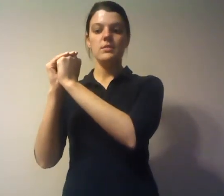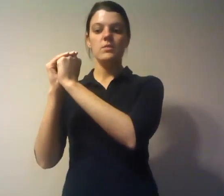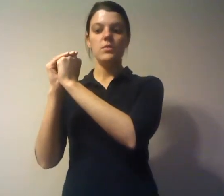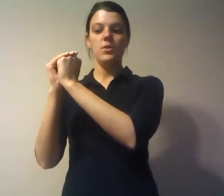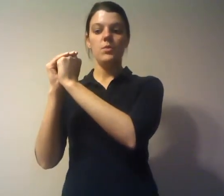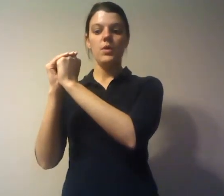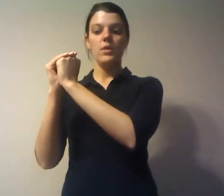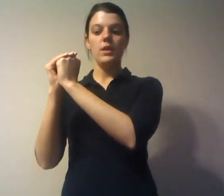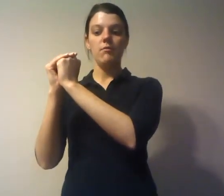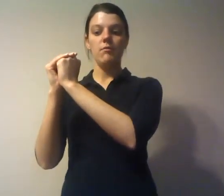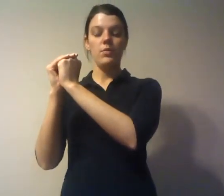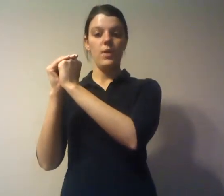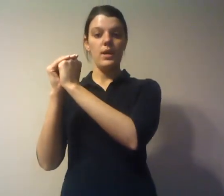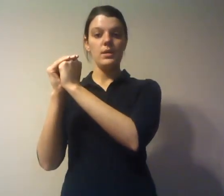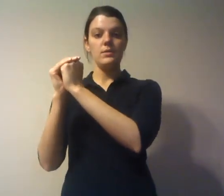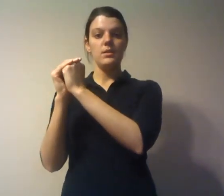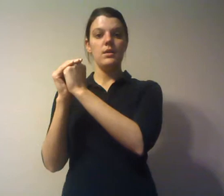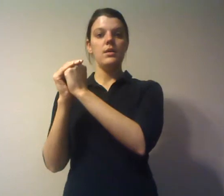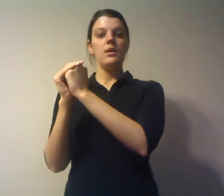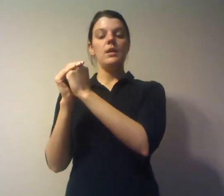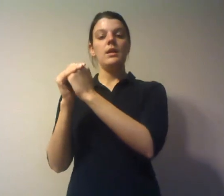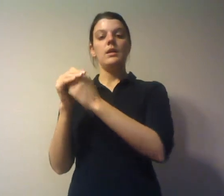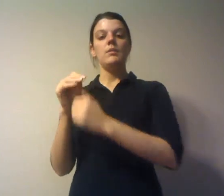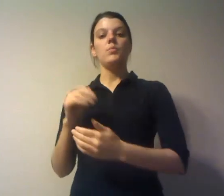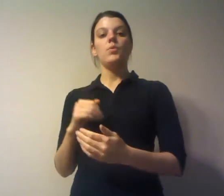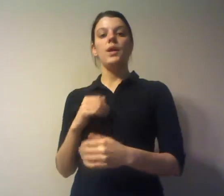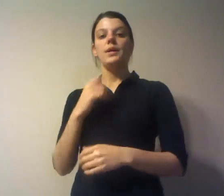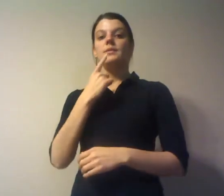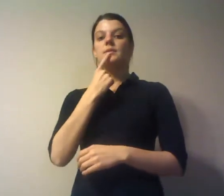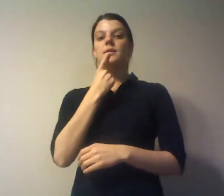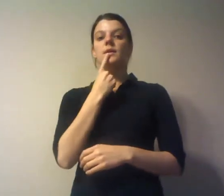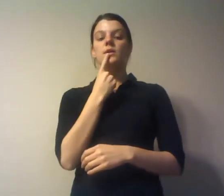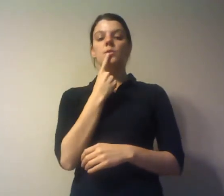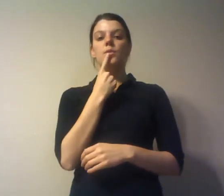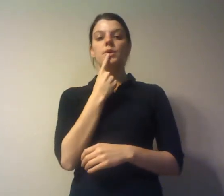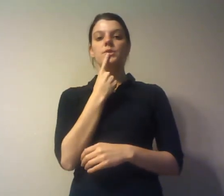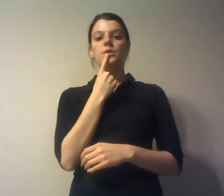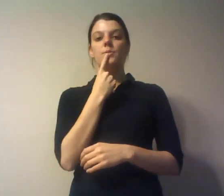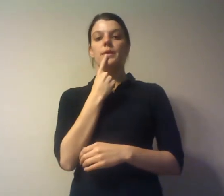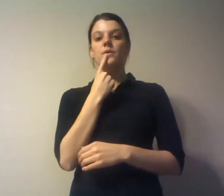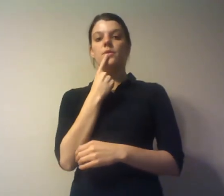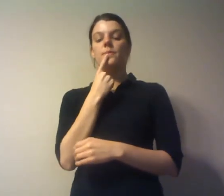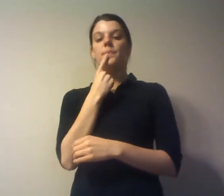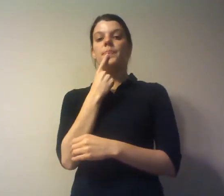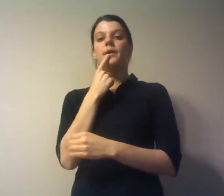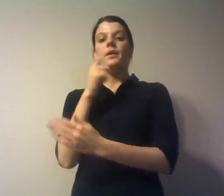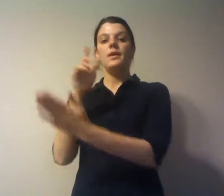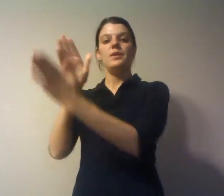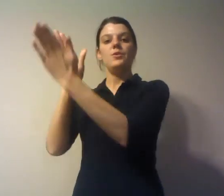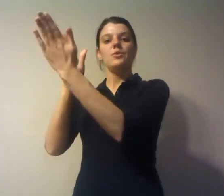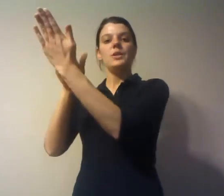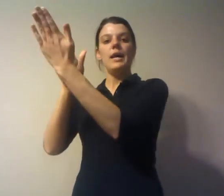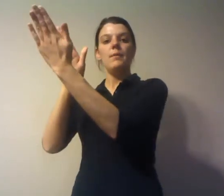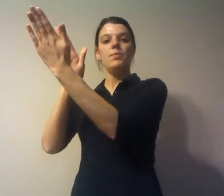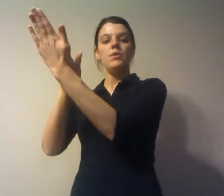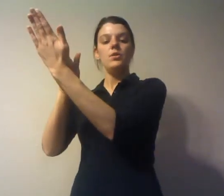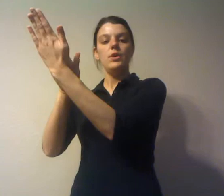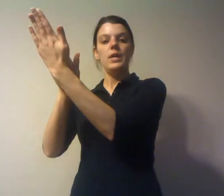is you're worthy of praise. And praise, you point to your mouth, and then you clap your